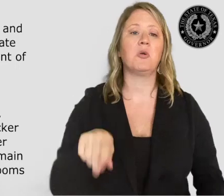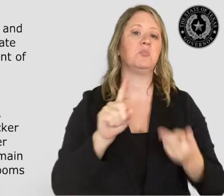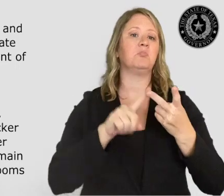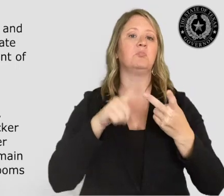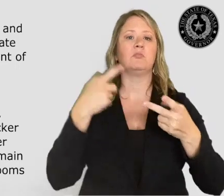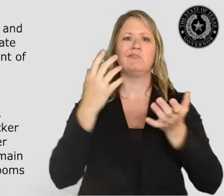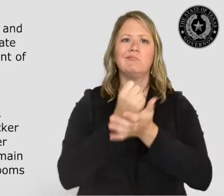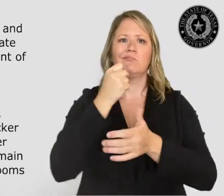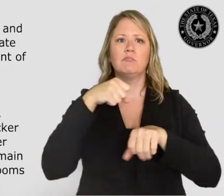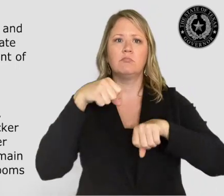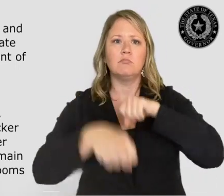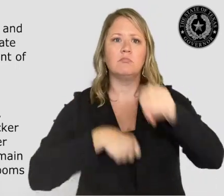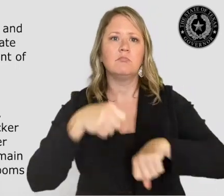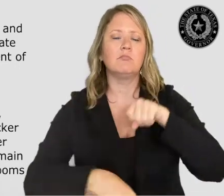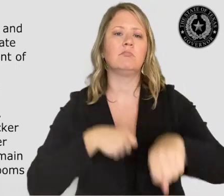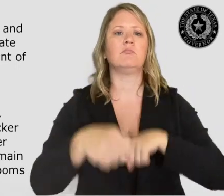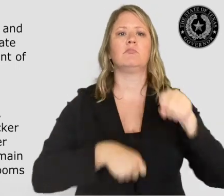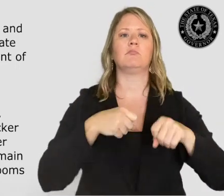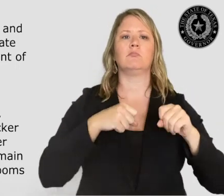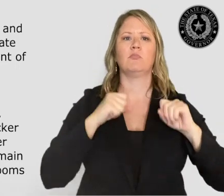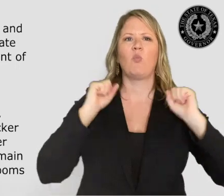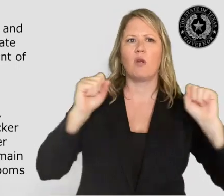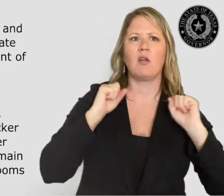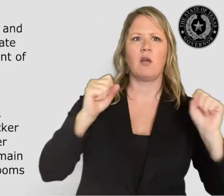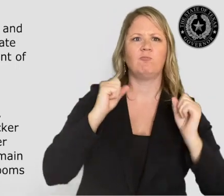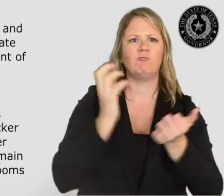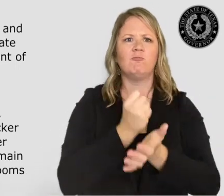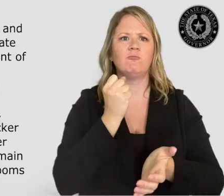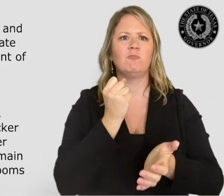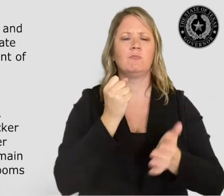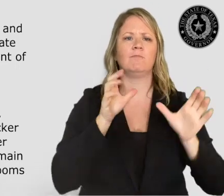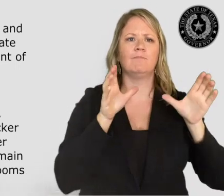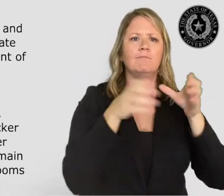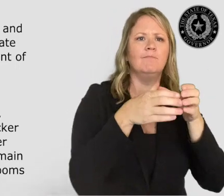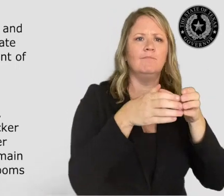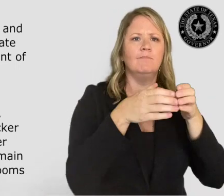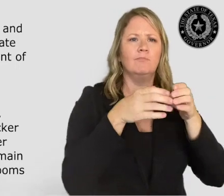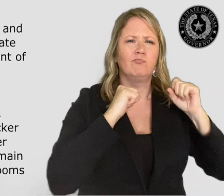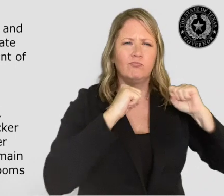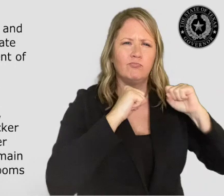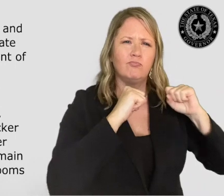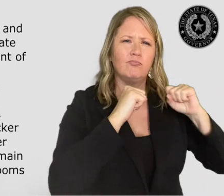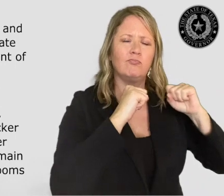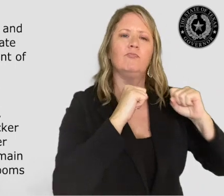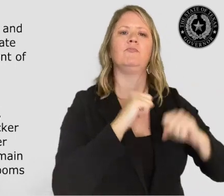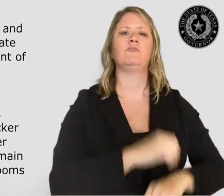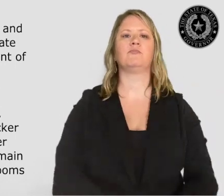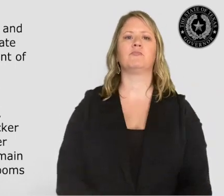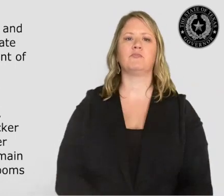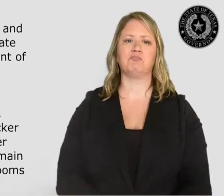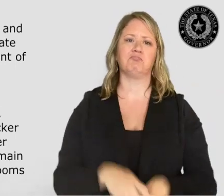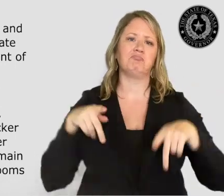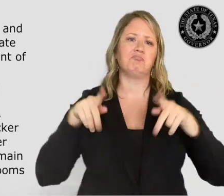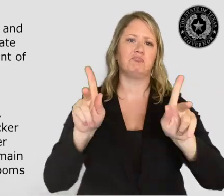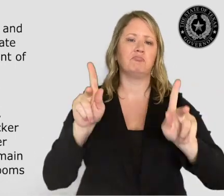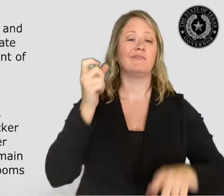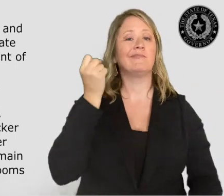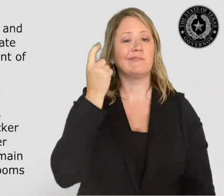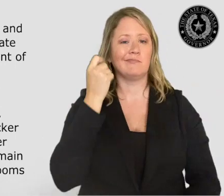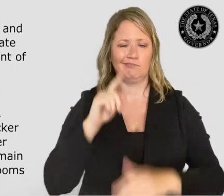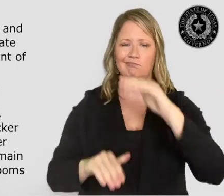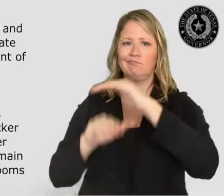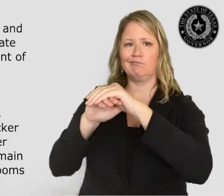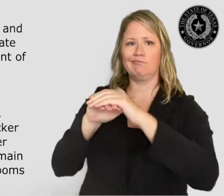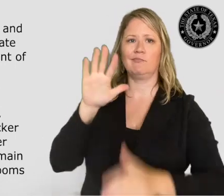of the gym or exercise facility, provided, however, that locker rooms and shower facilities must remain